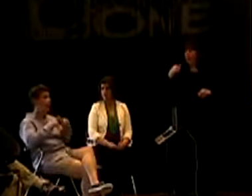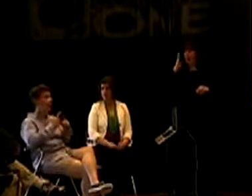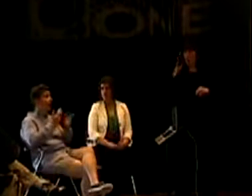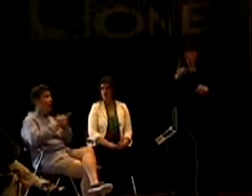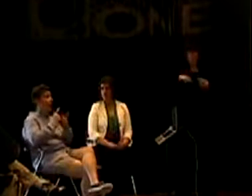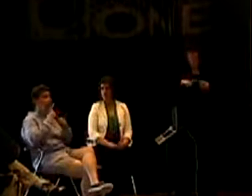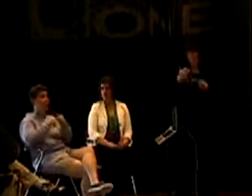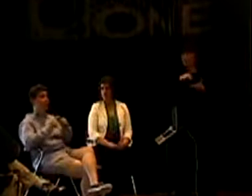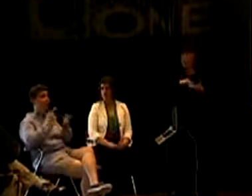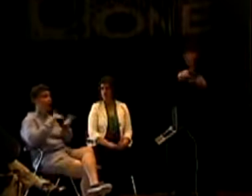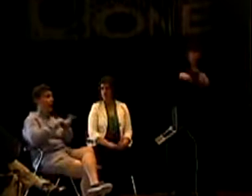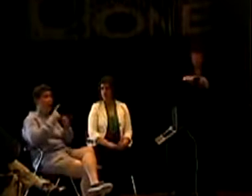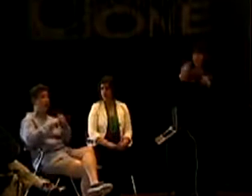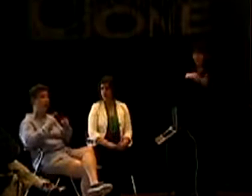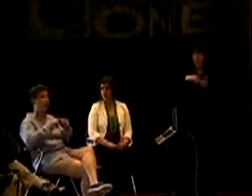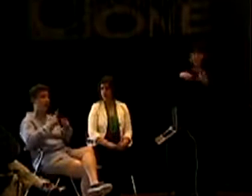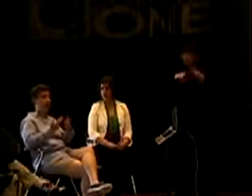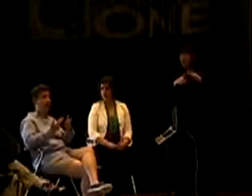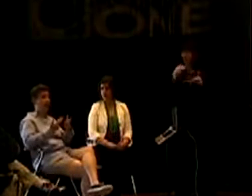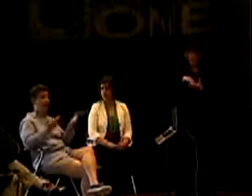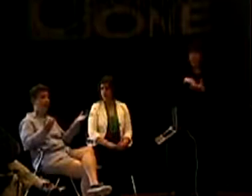positive feedback, people asking